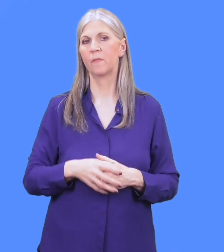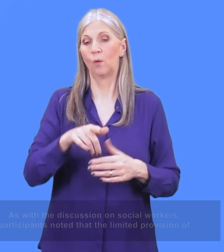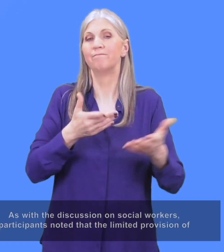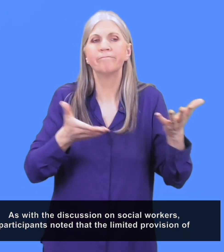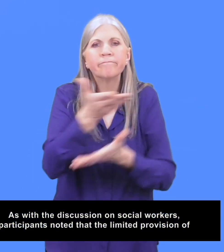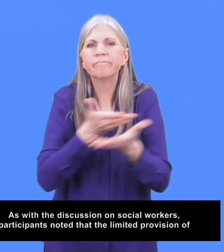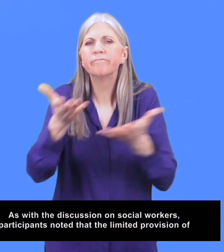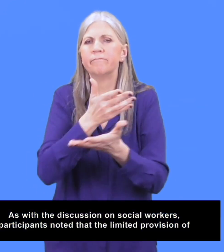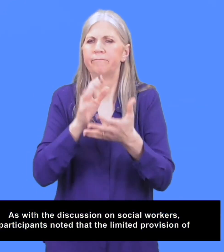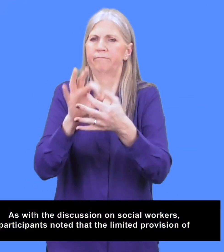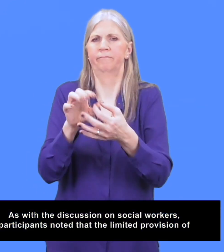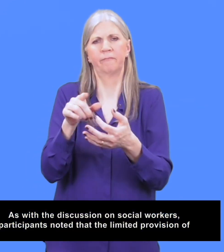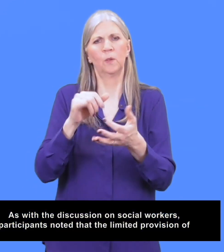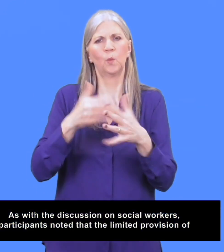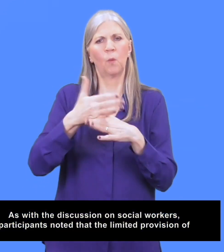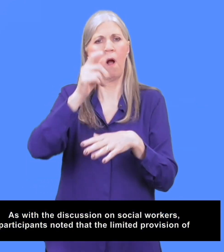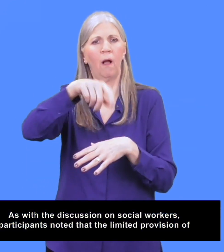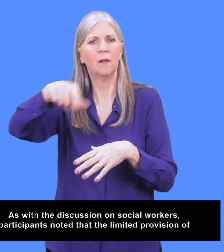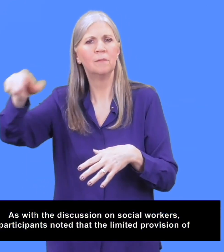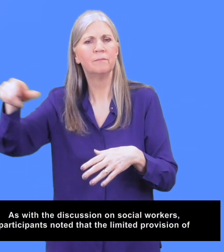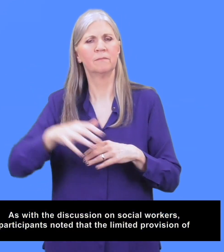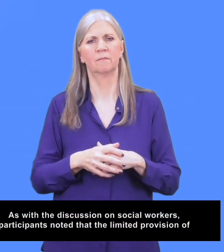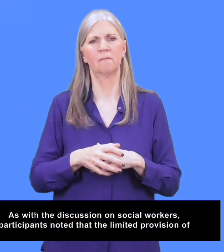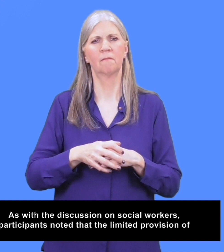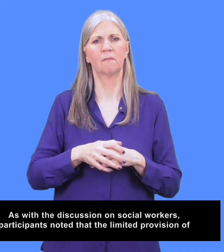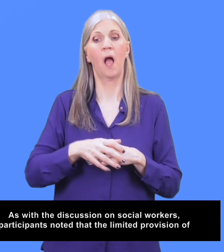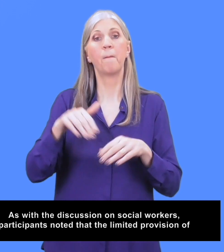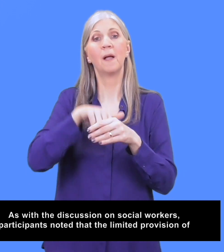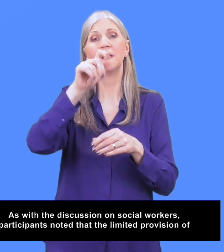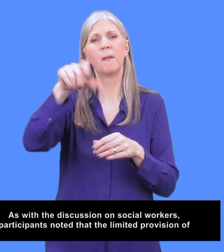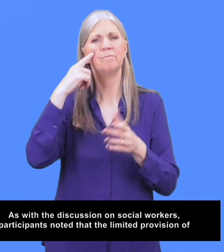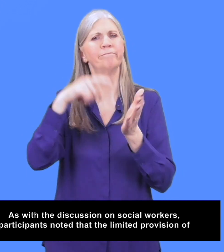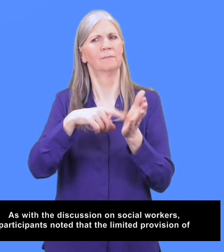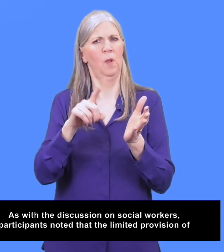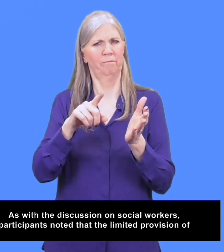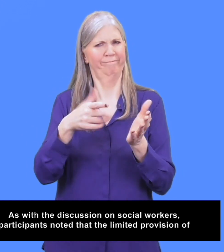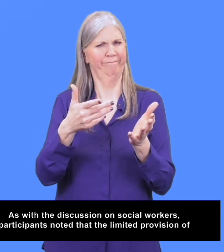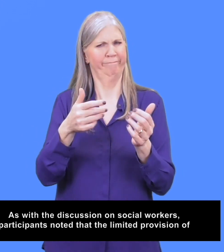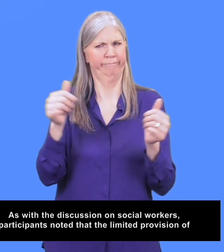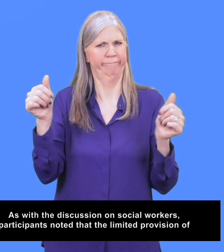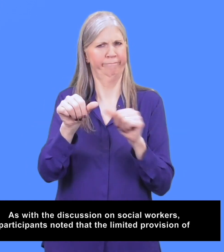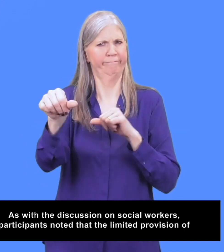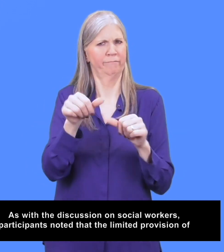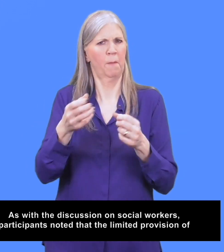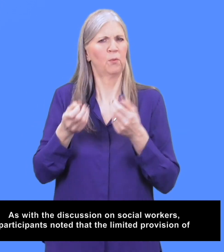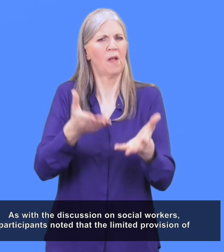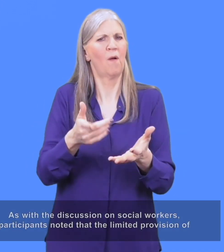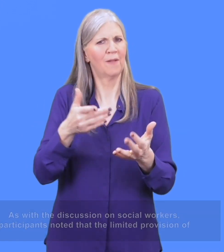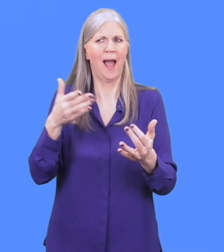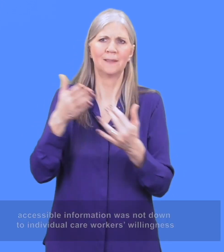As with the discussion on social workers, participants noted that the limited provision of accessible